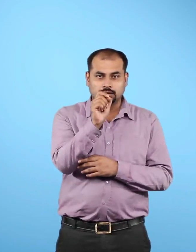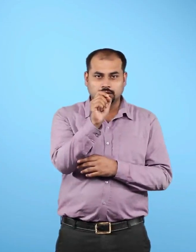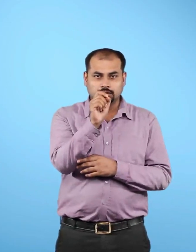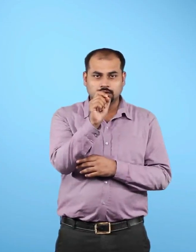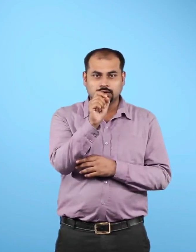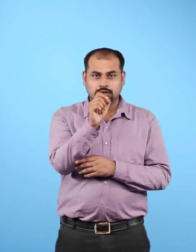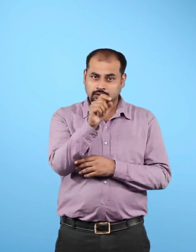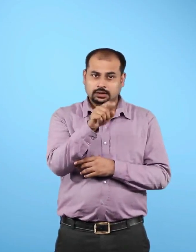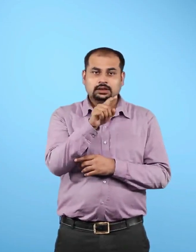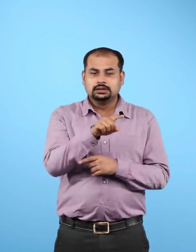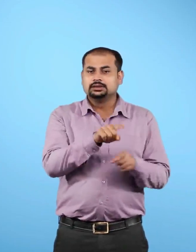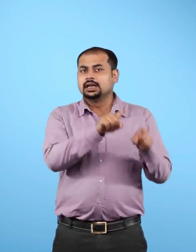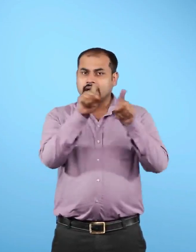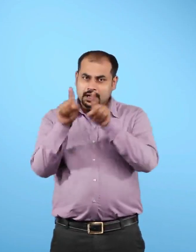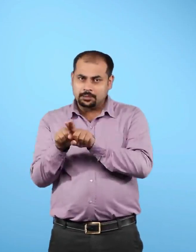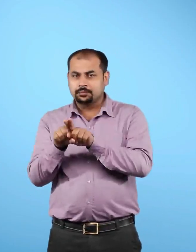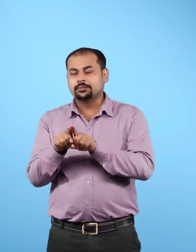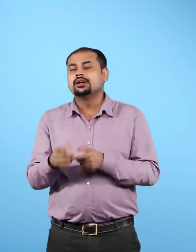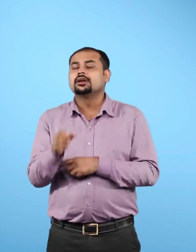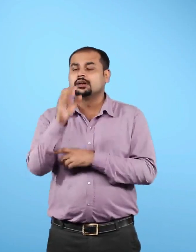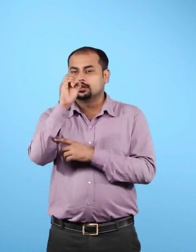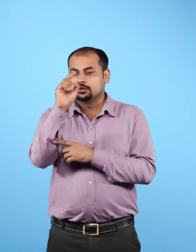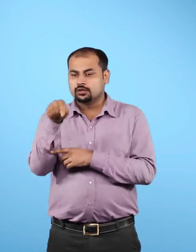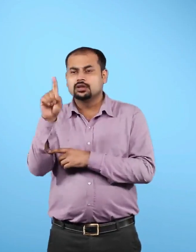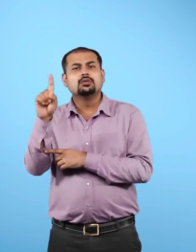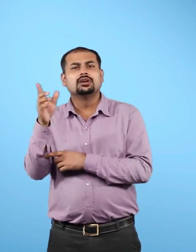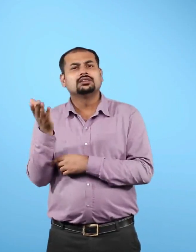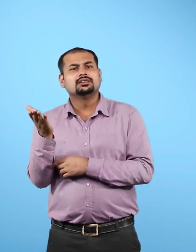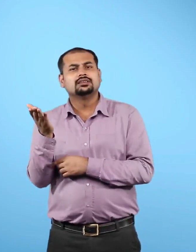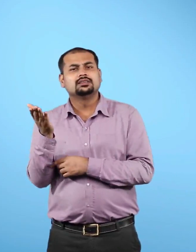0.10 is the same as 0.1.